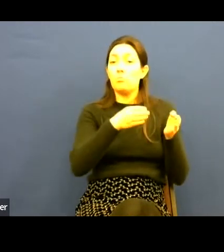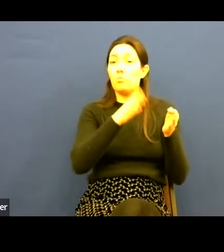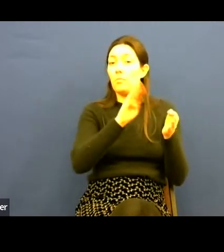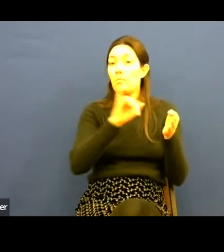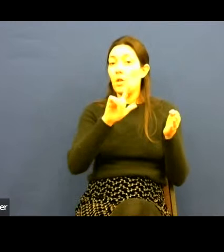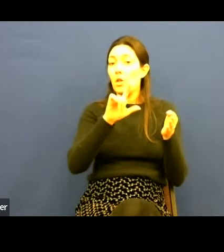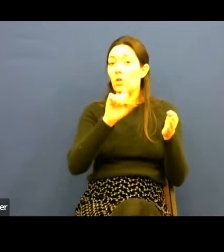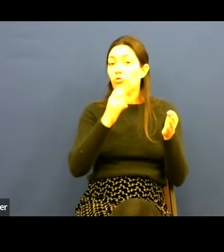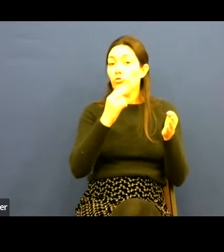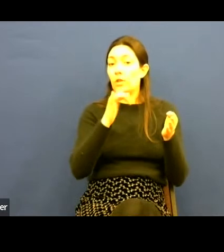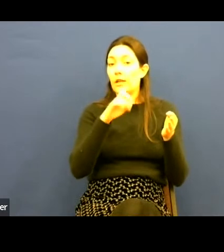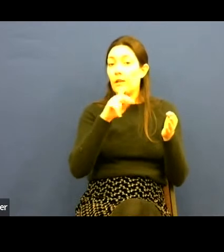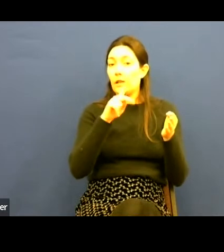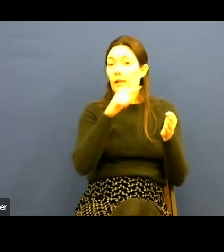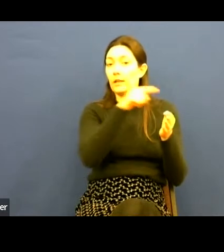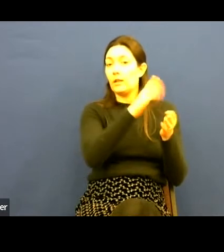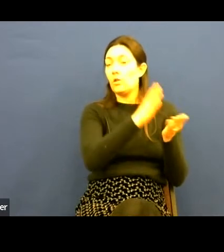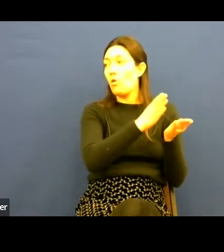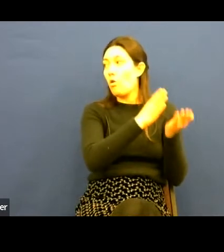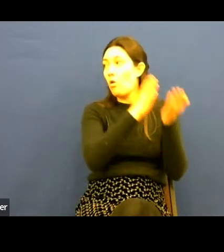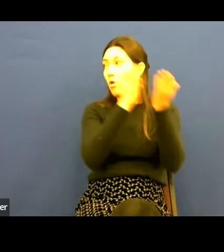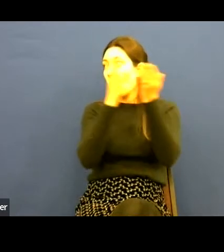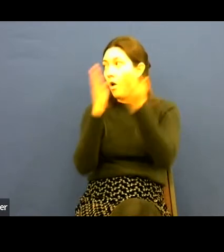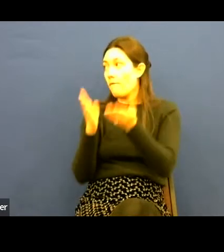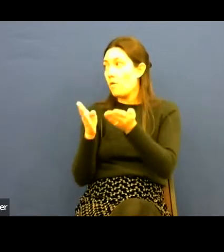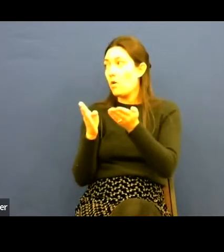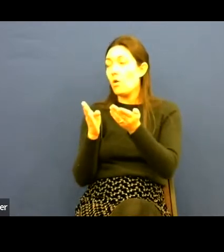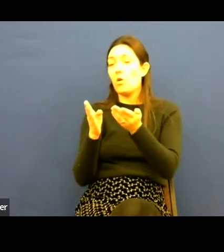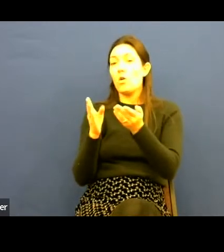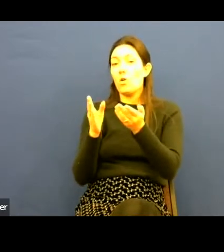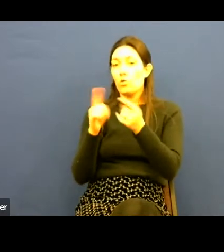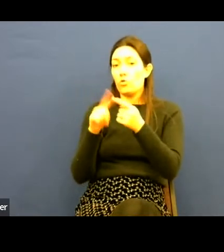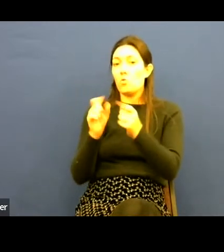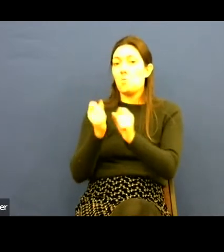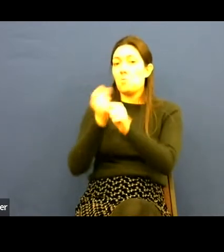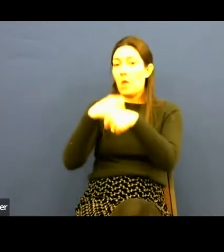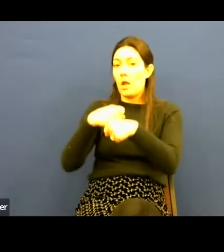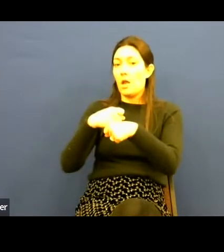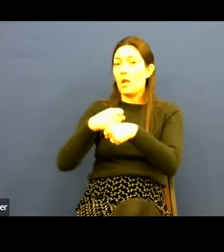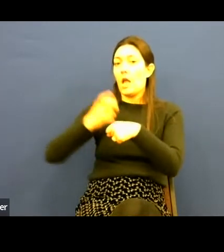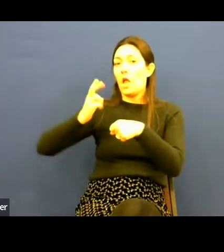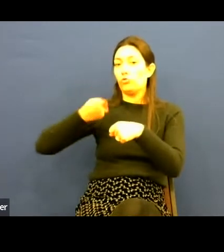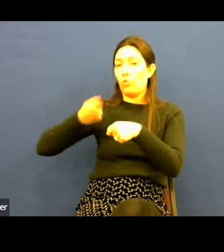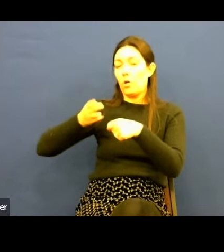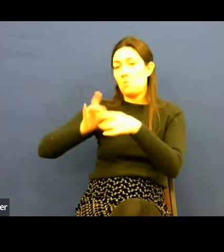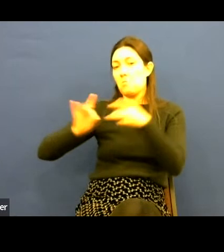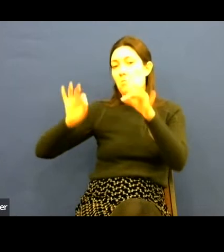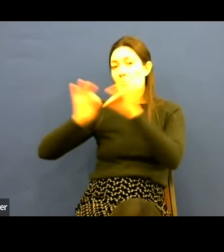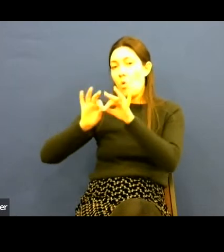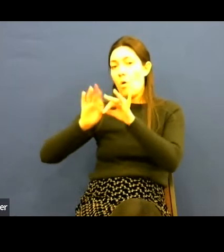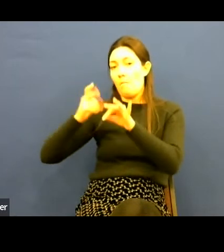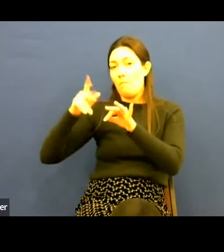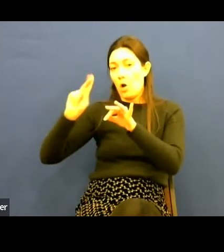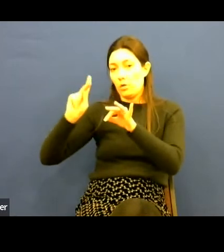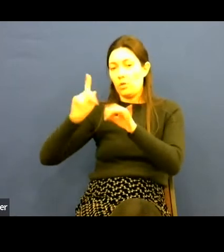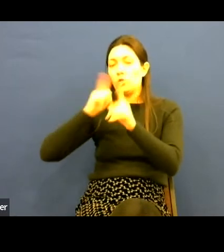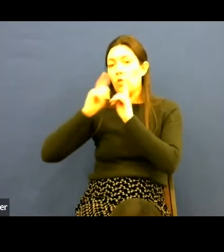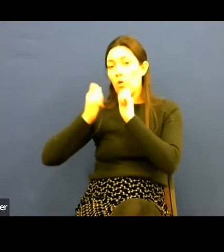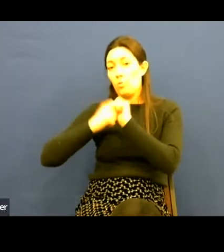creating a historic park. They talked to the Historic Site Committee as well as the town